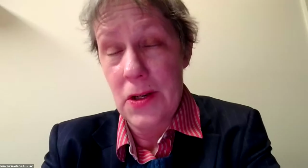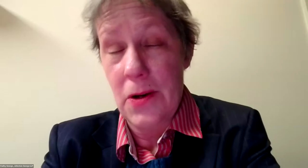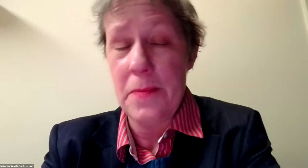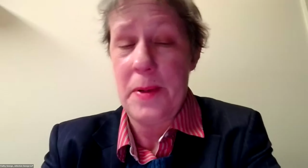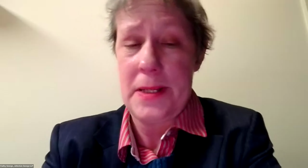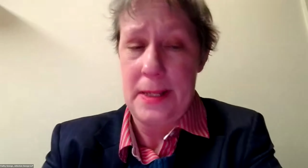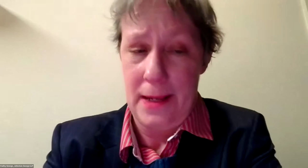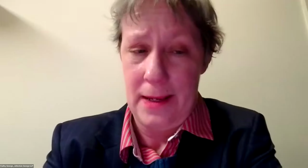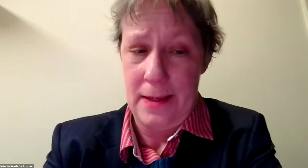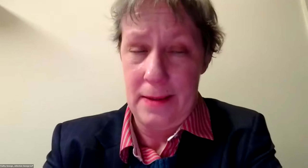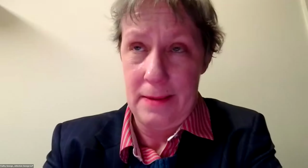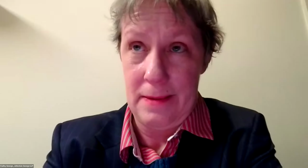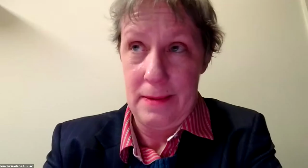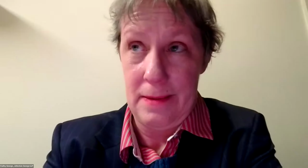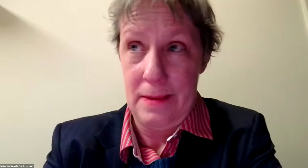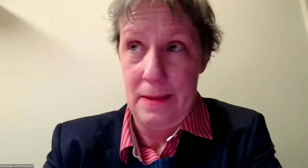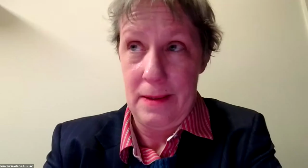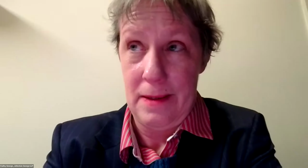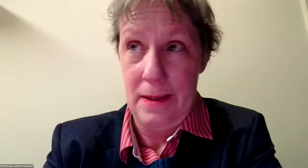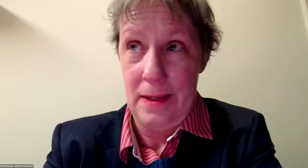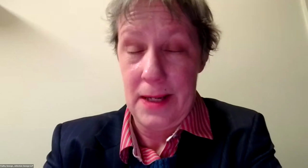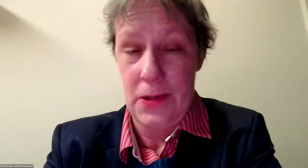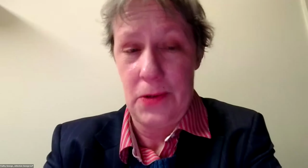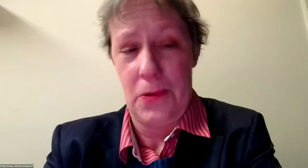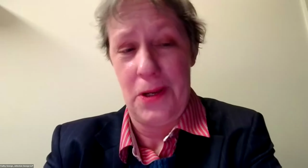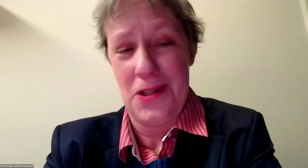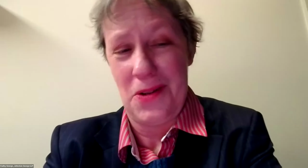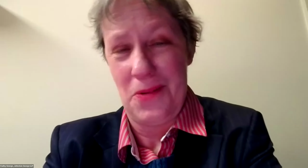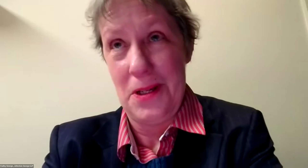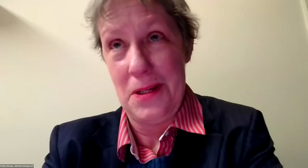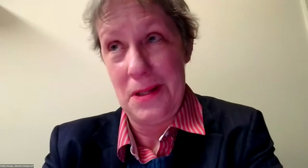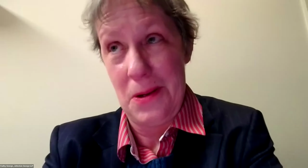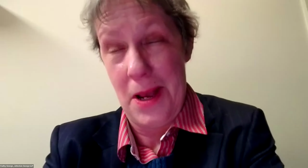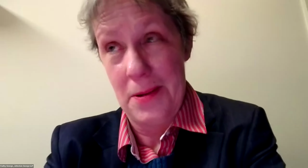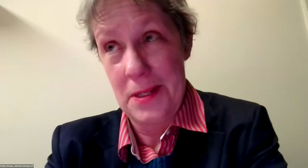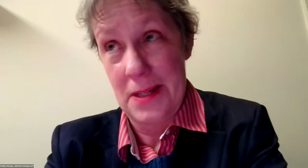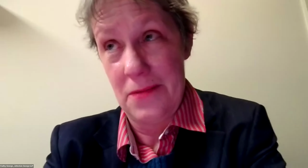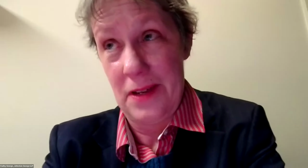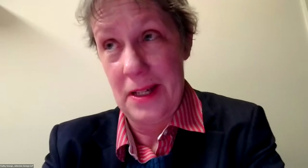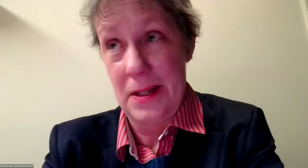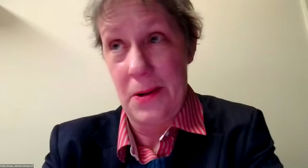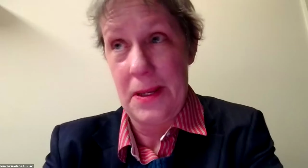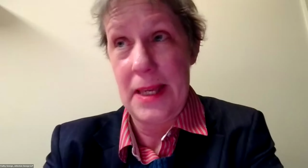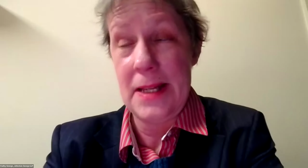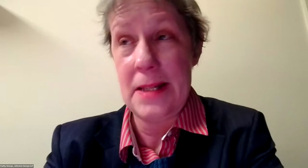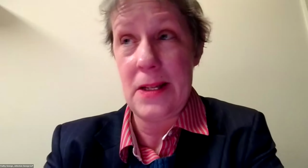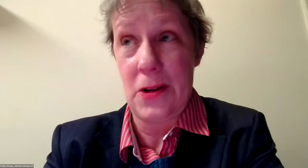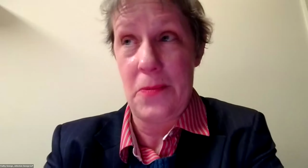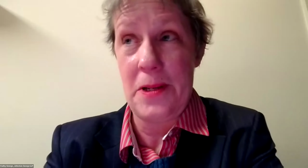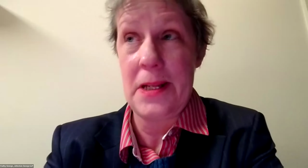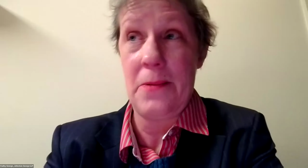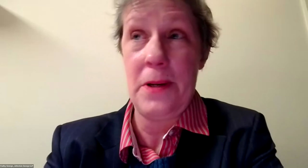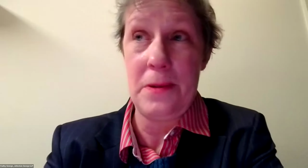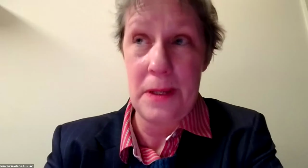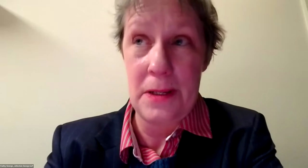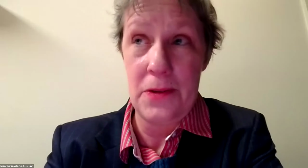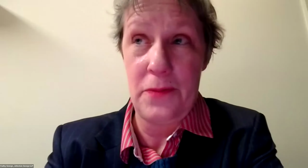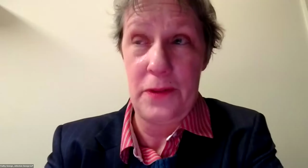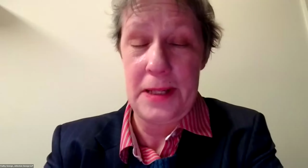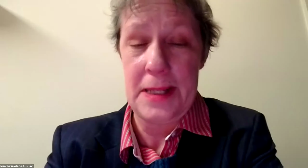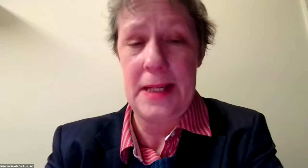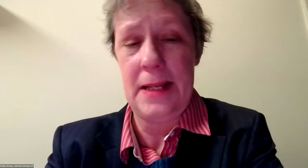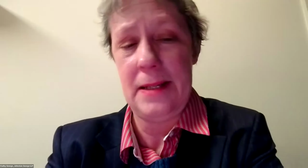know, I started by saying, in answer to the question, what, you know, how is this affecting our kids? I started by saying,